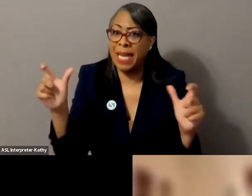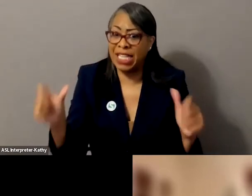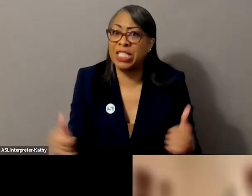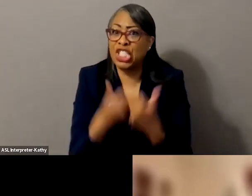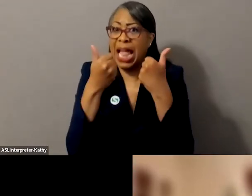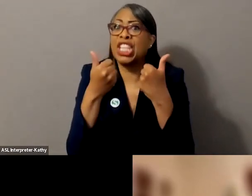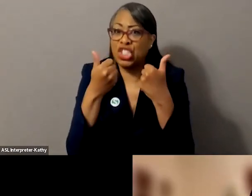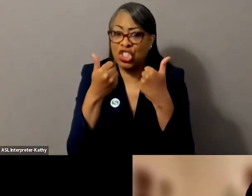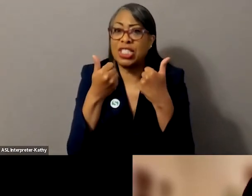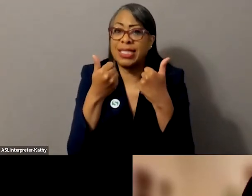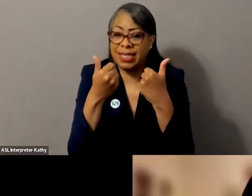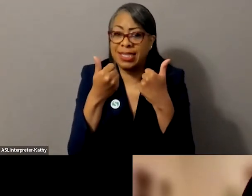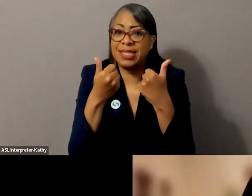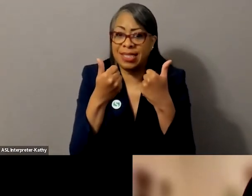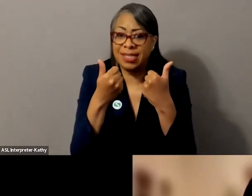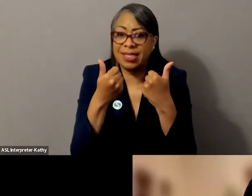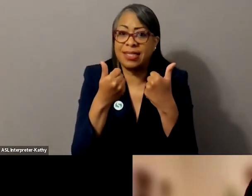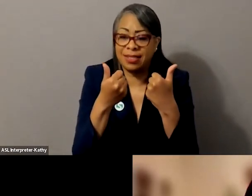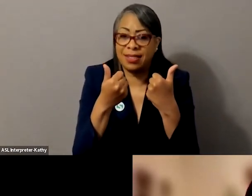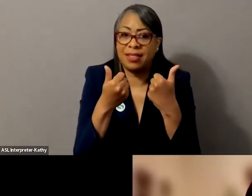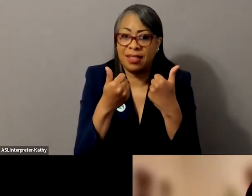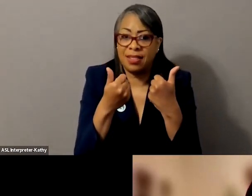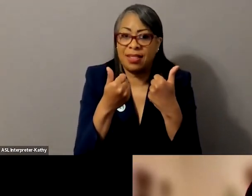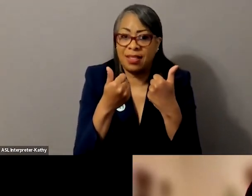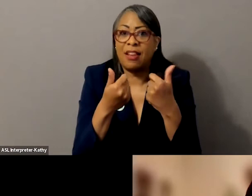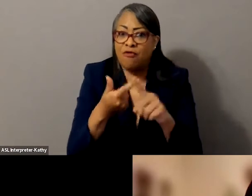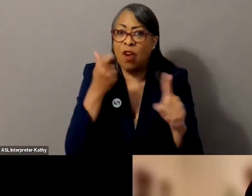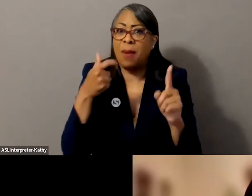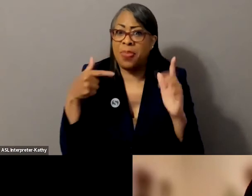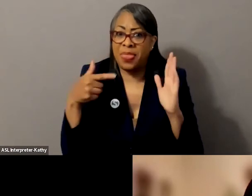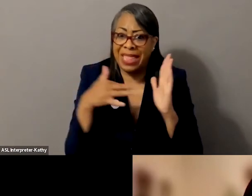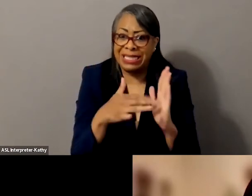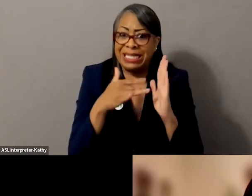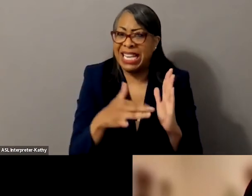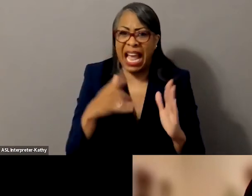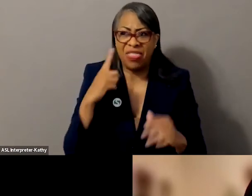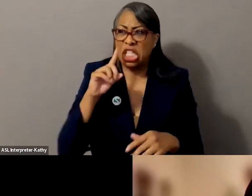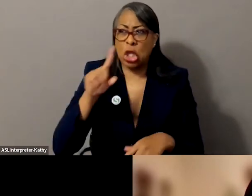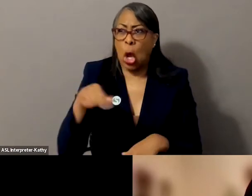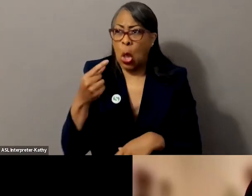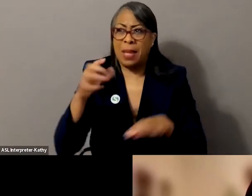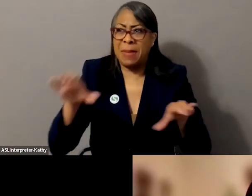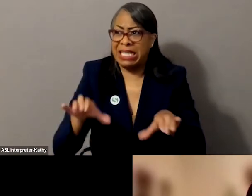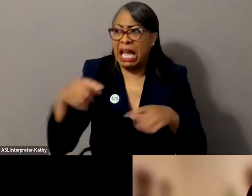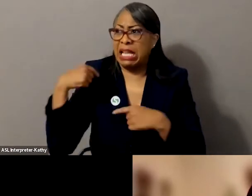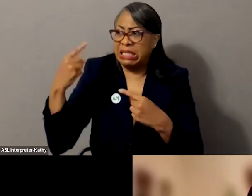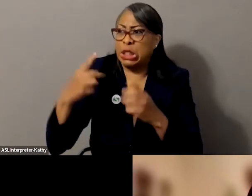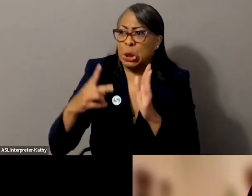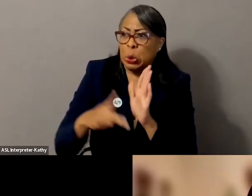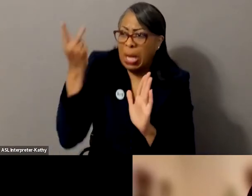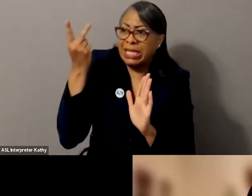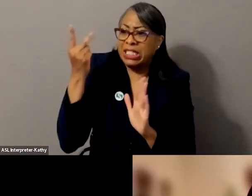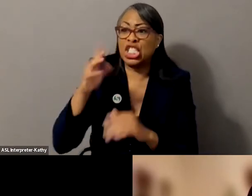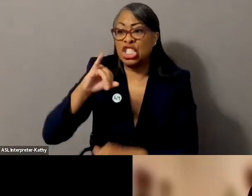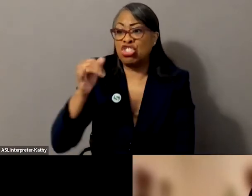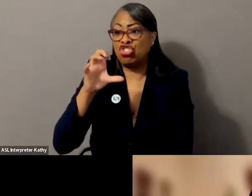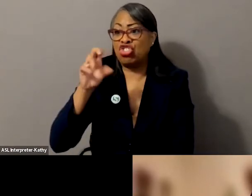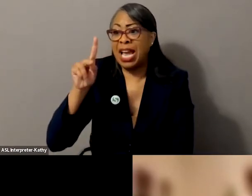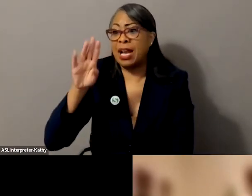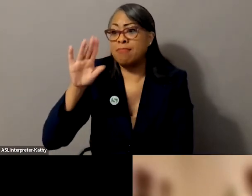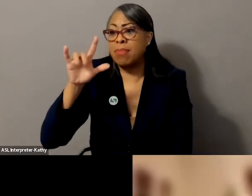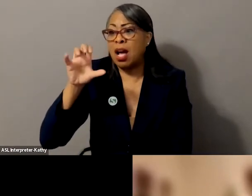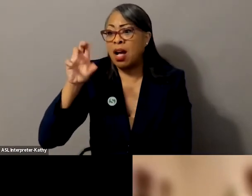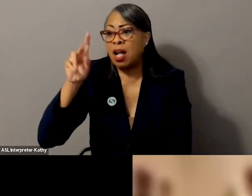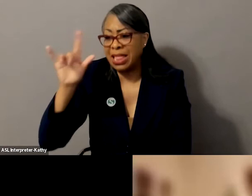by this study. It's only been done twice that I remember. Jack Buckley did it and